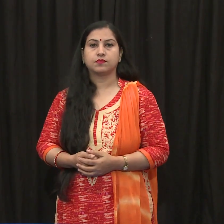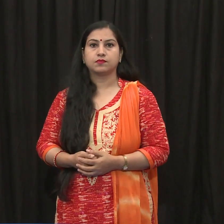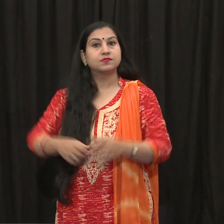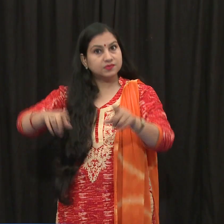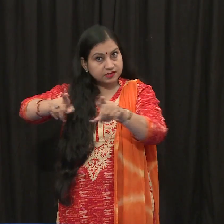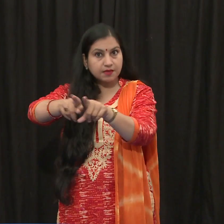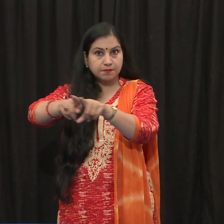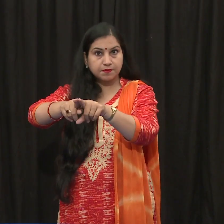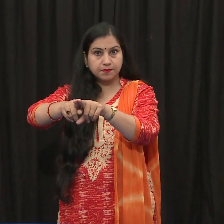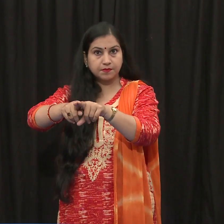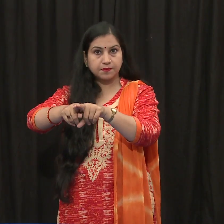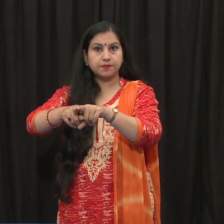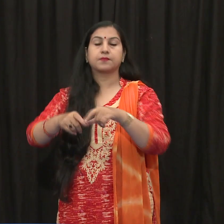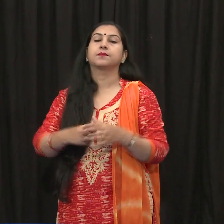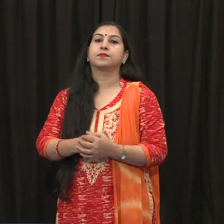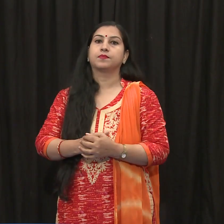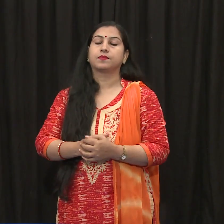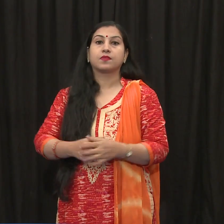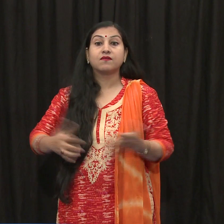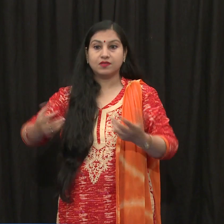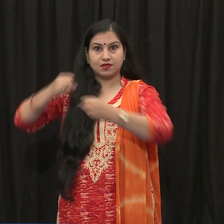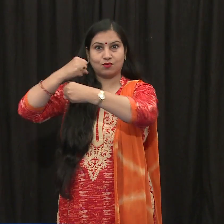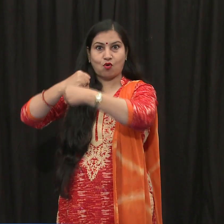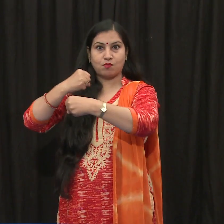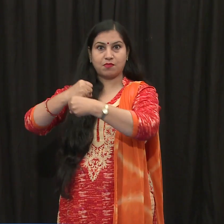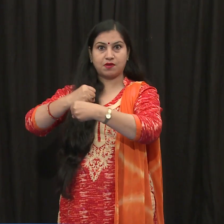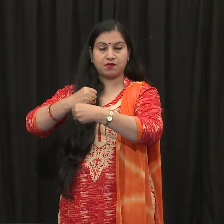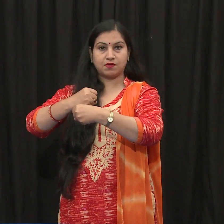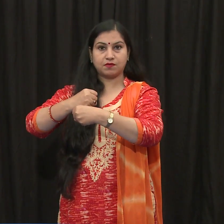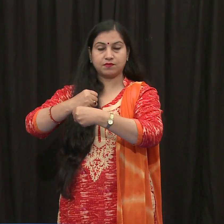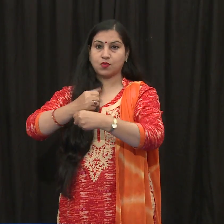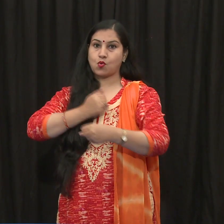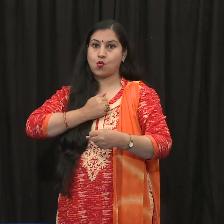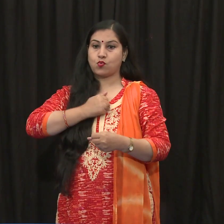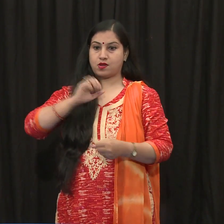Similarly, for the governments of our country,